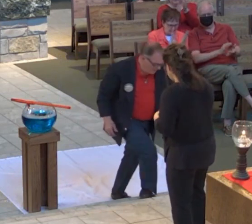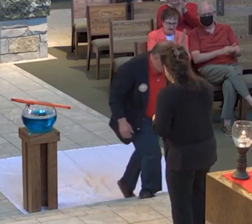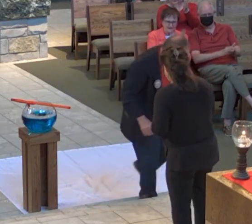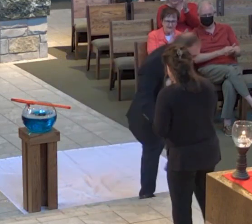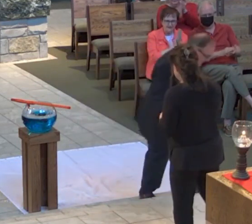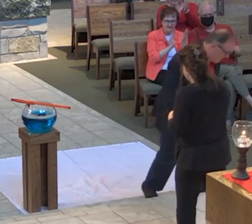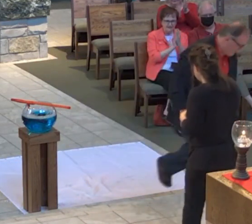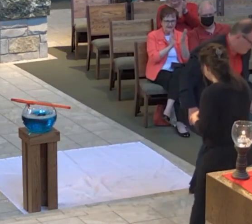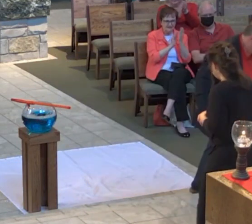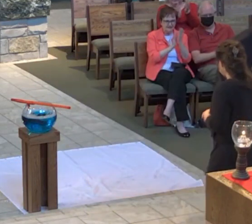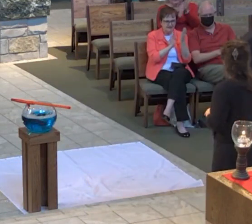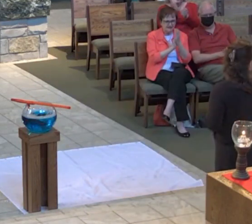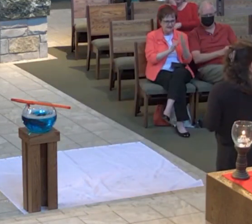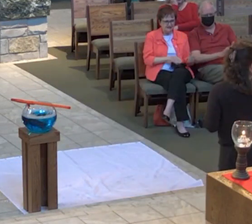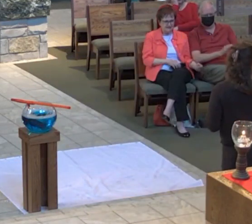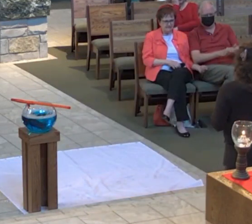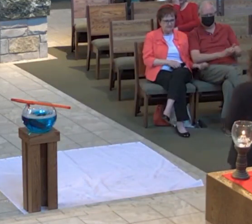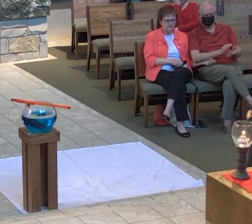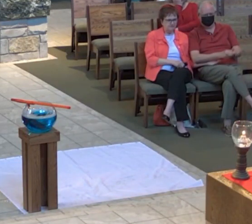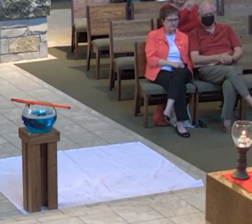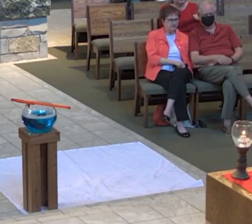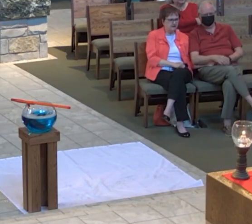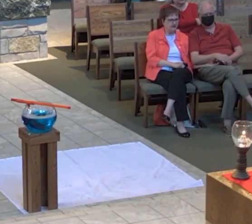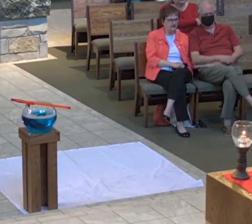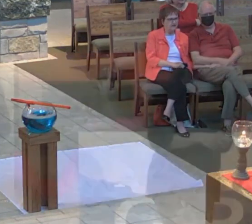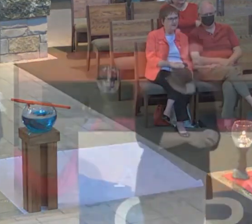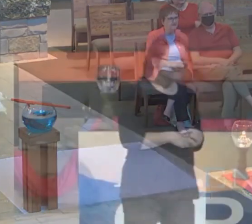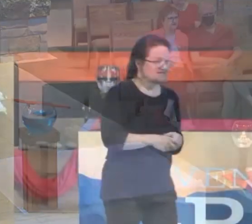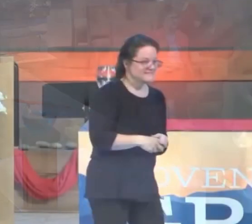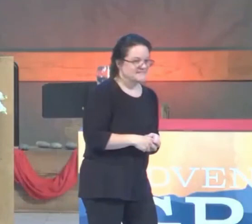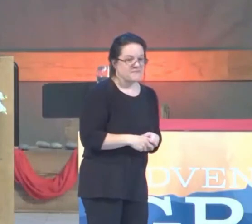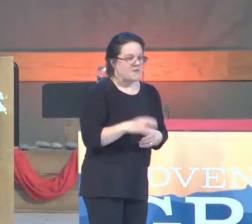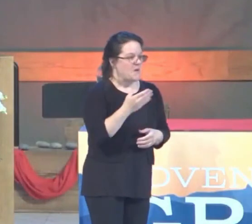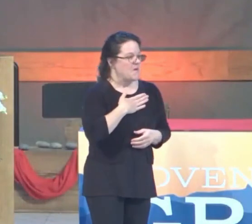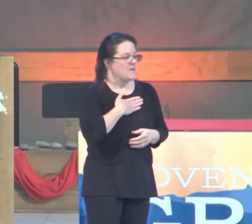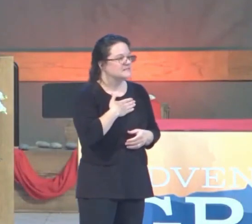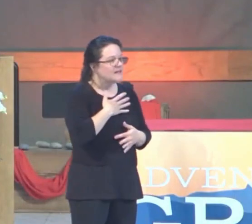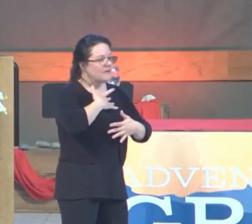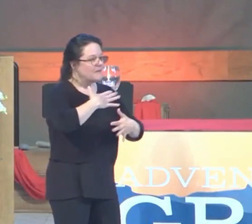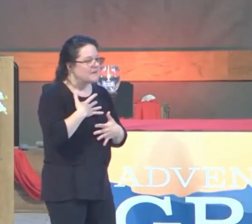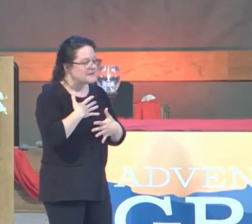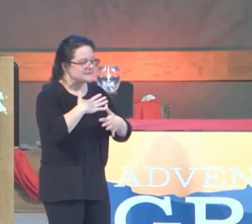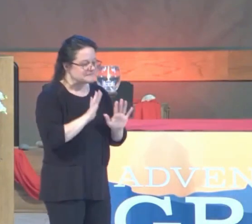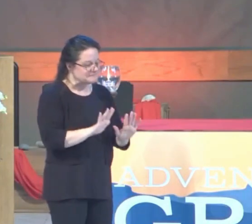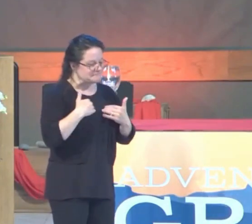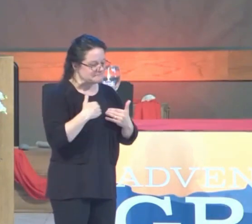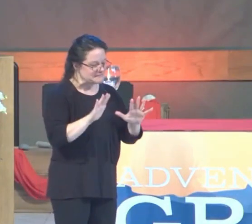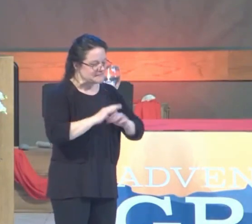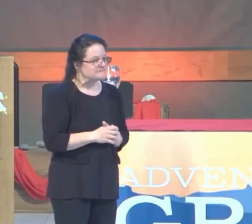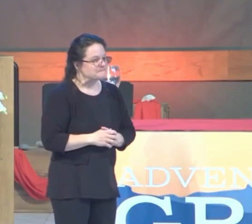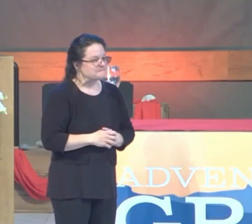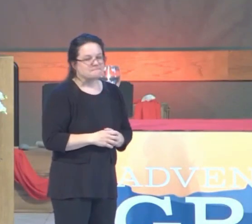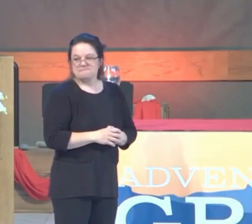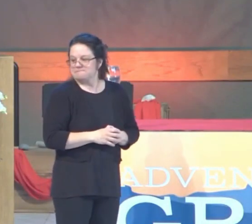Oh. I don't understand why these people are even coming here. Oh my gosh, so joyful. As you can see more and more, this